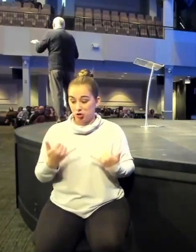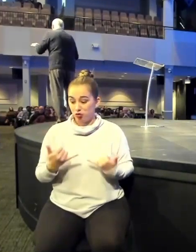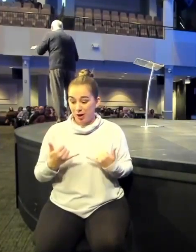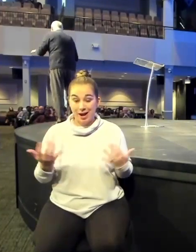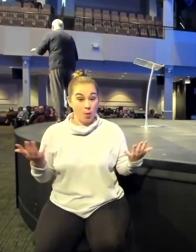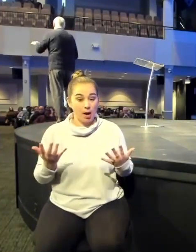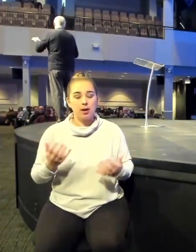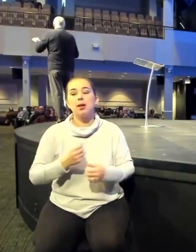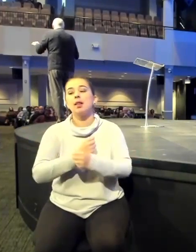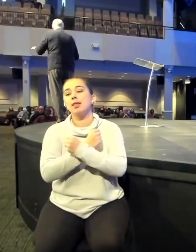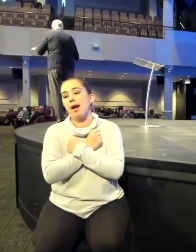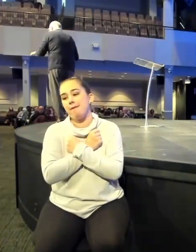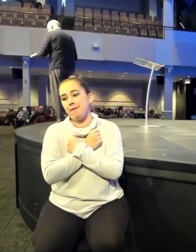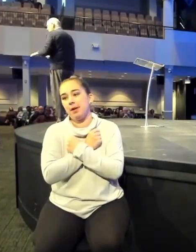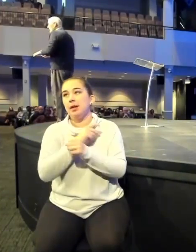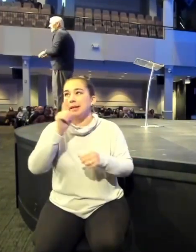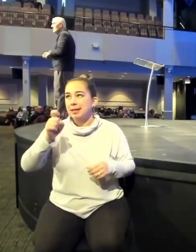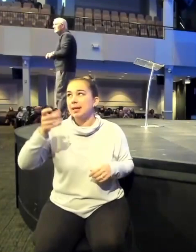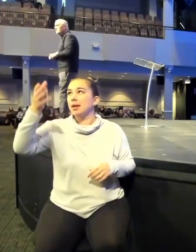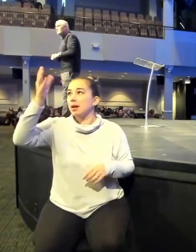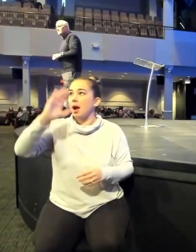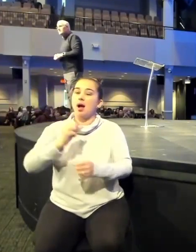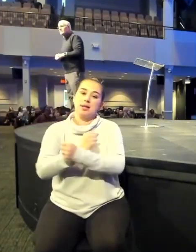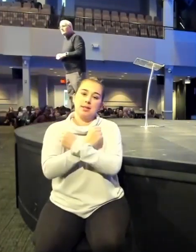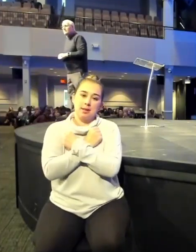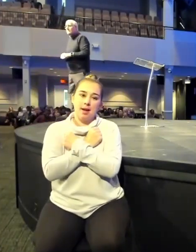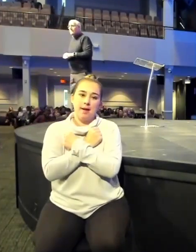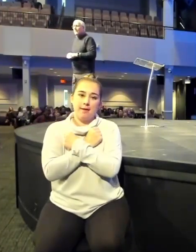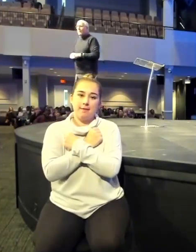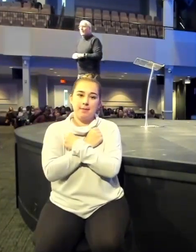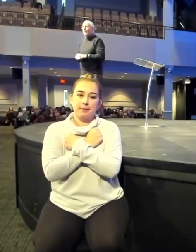is love, the love of God, okay?